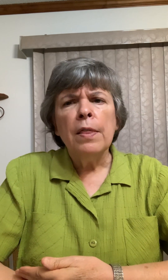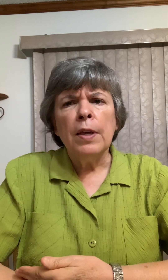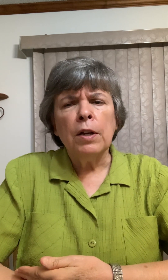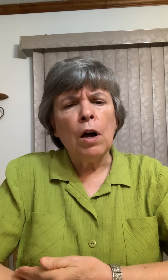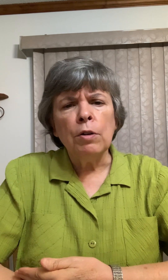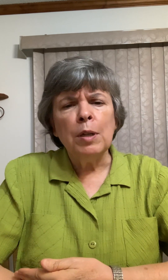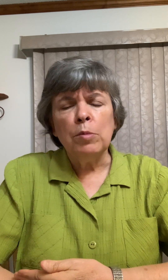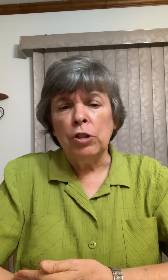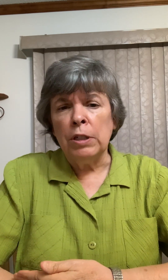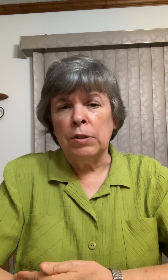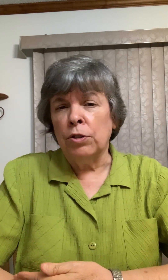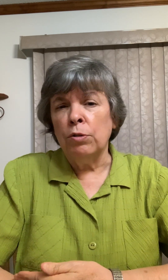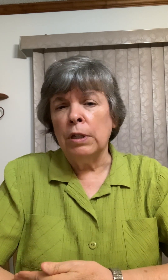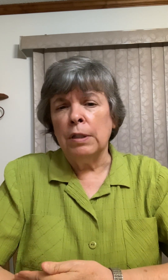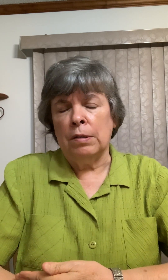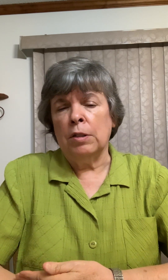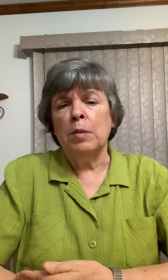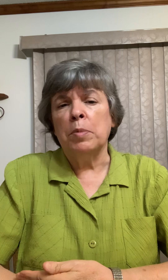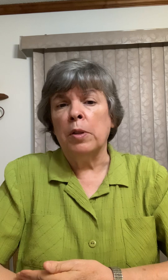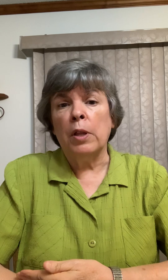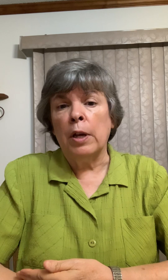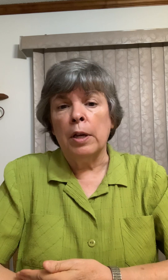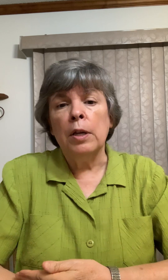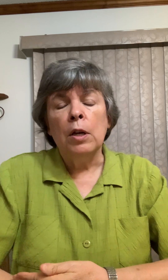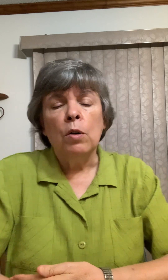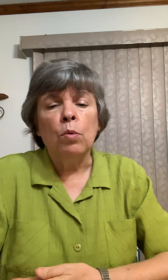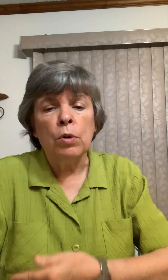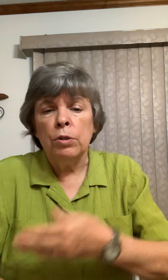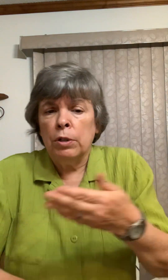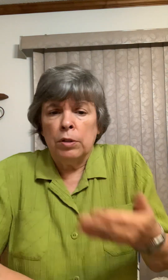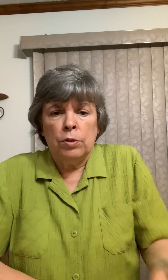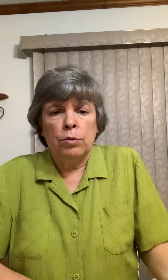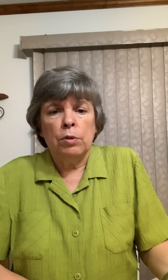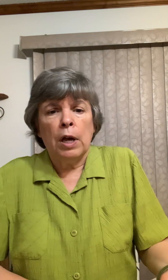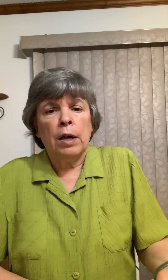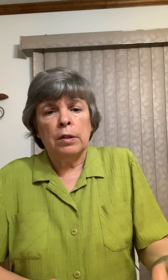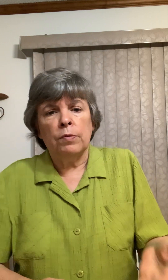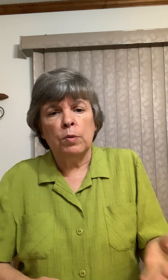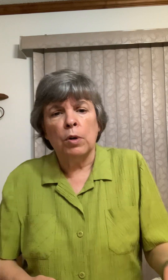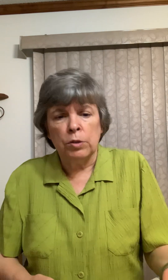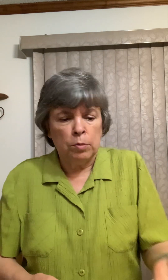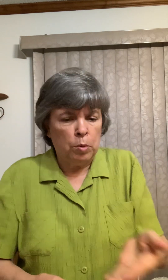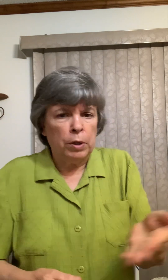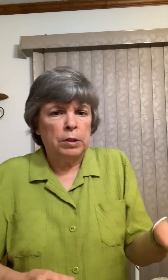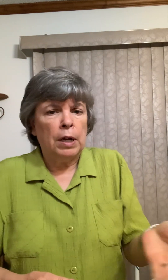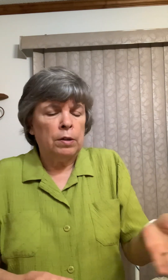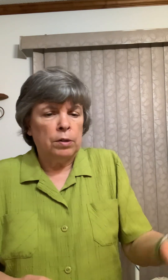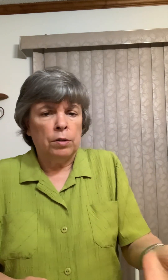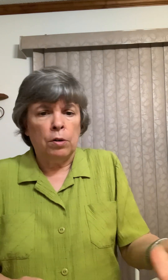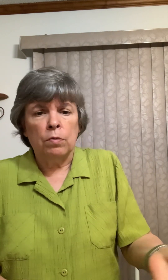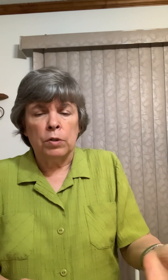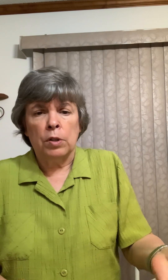They called him Jesus. You can skip the they, or you can do that if you want to point down over to